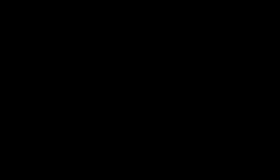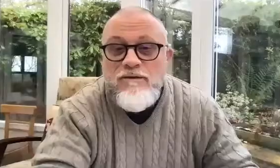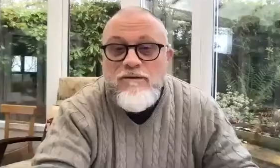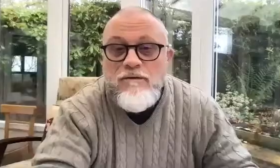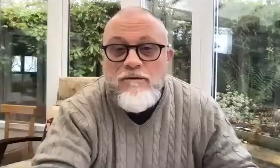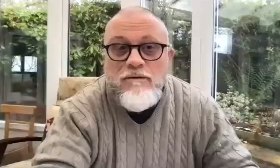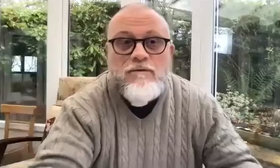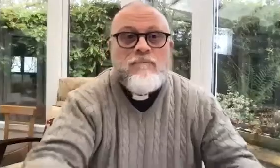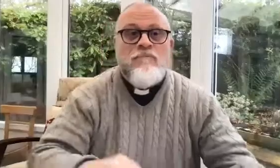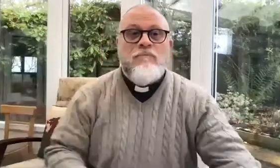Let's go.